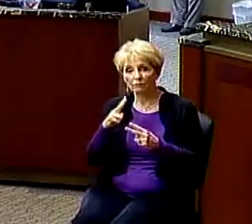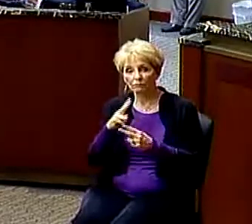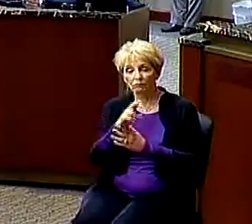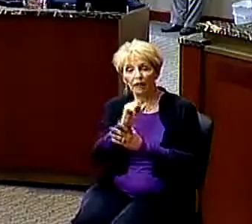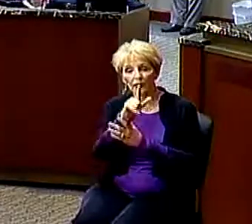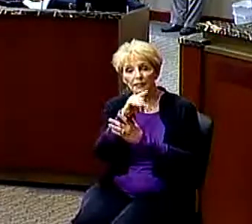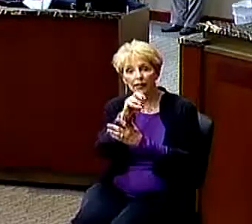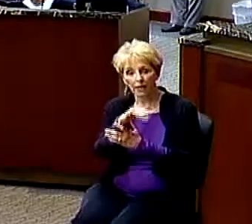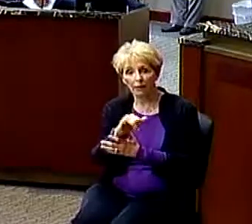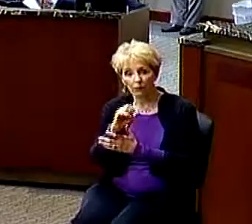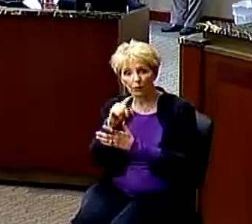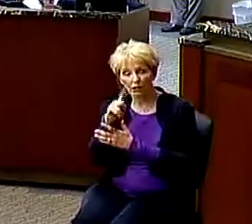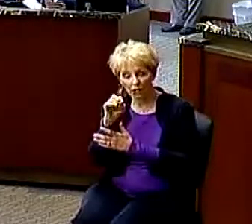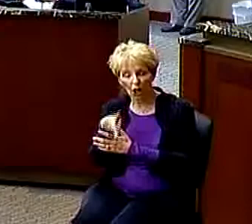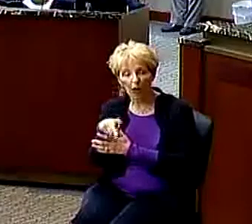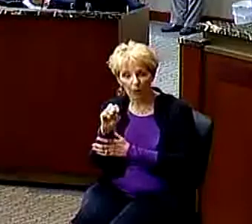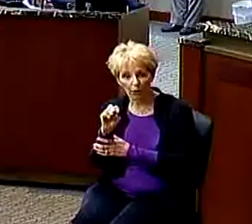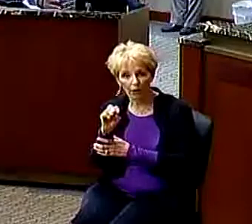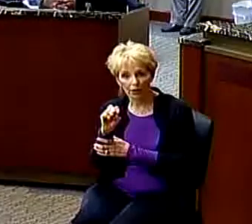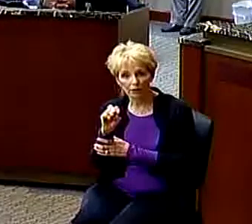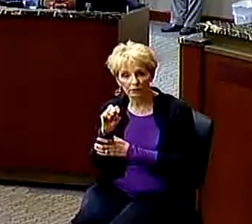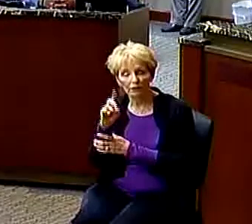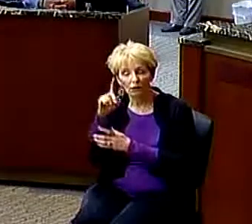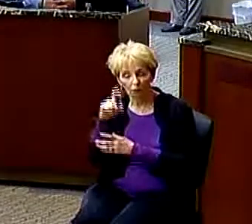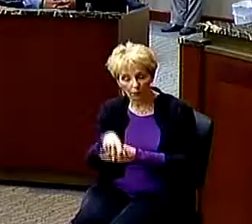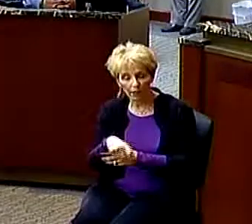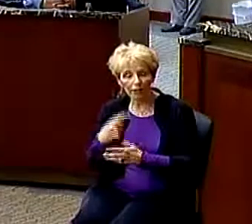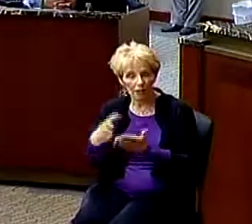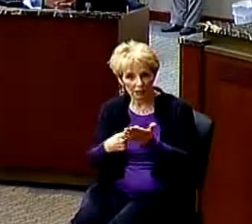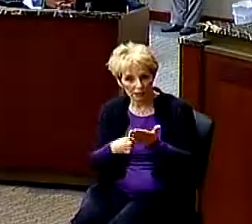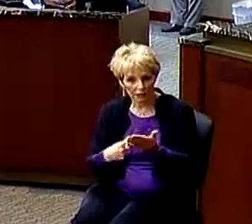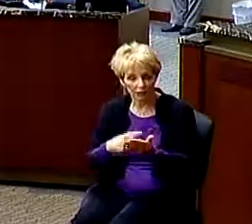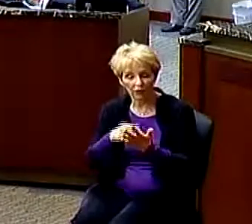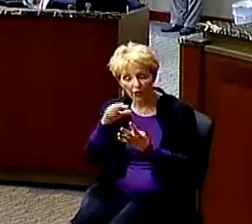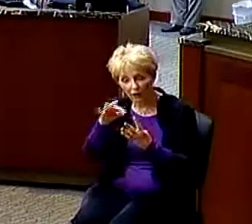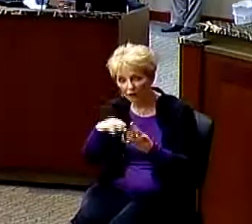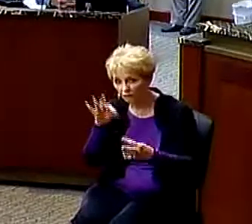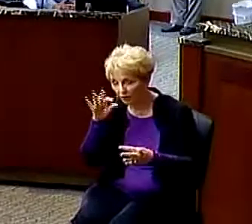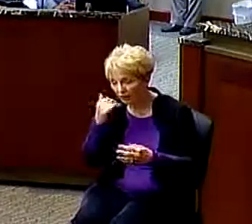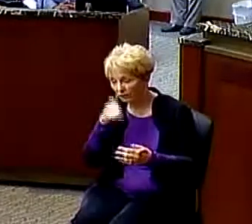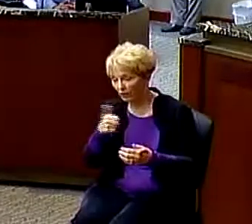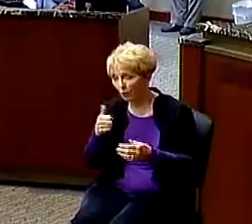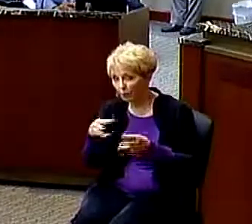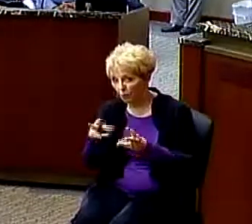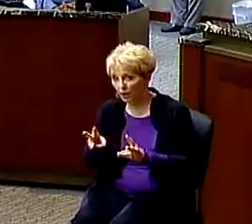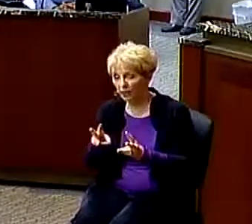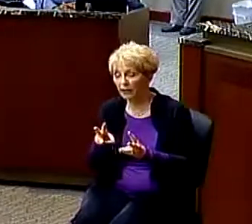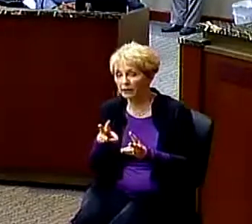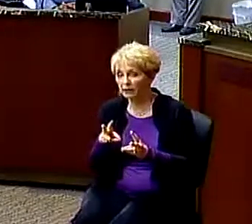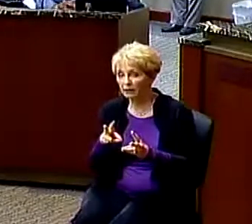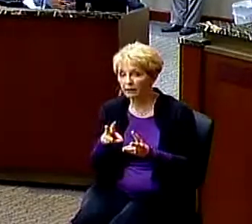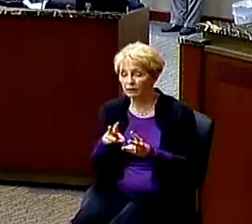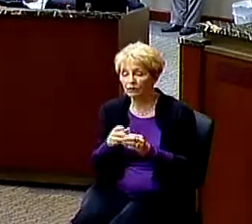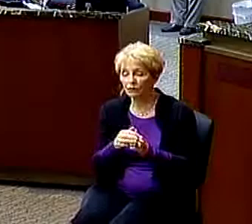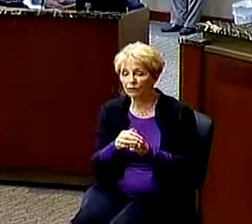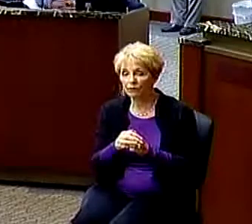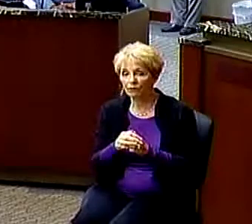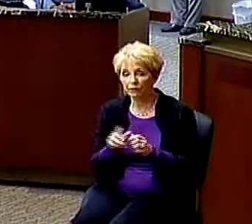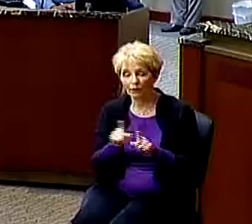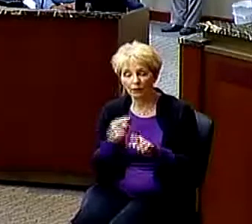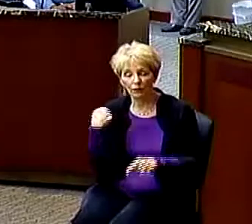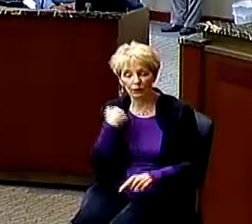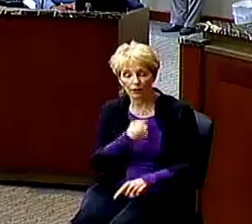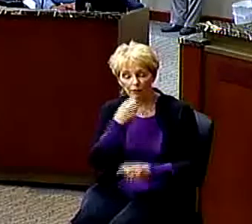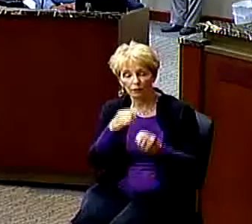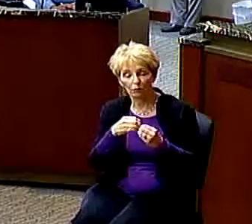if we don't at the very least discuss these options and figure out if there's a way to be, as I said before, a bit